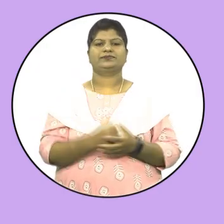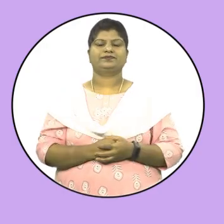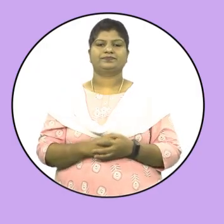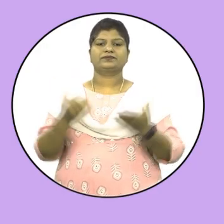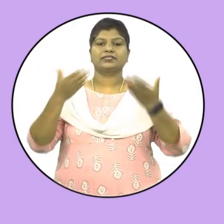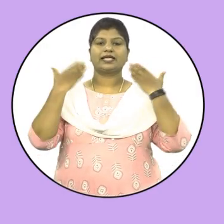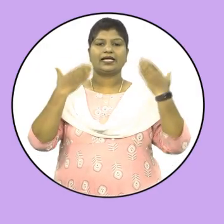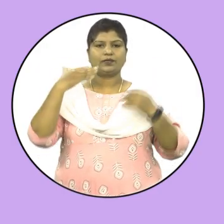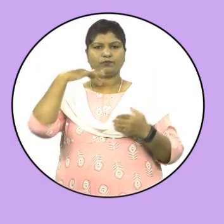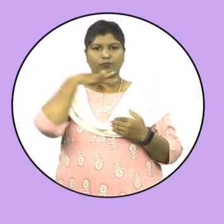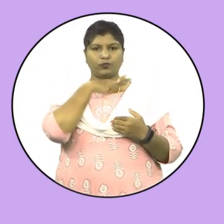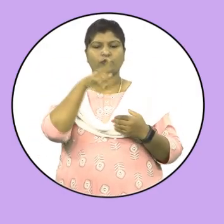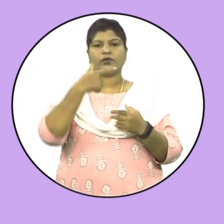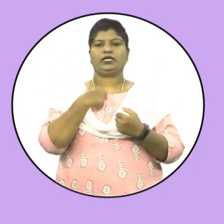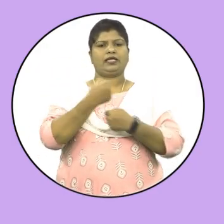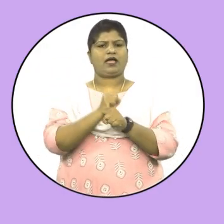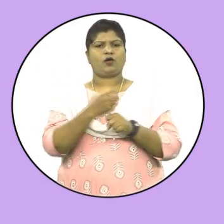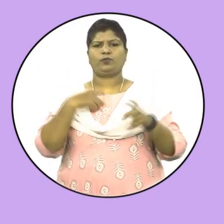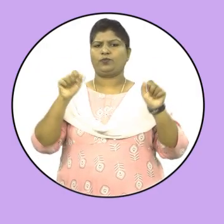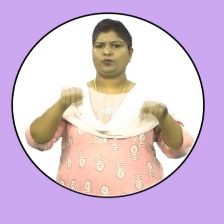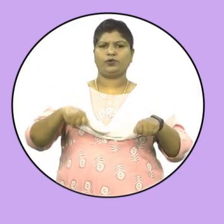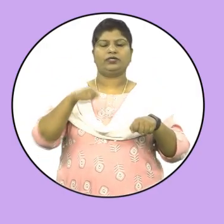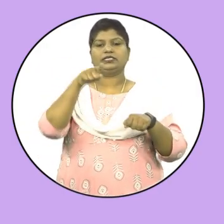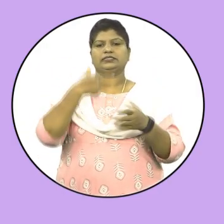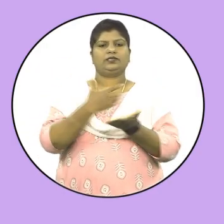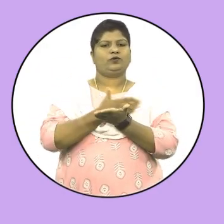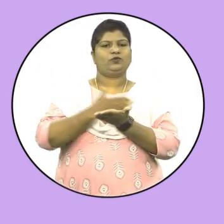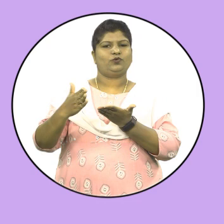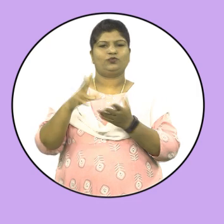Air pollution cannot be totally eliminated.